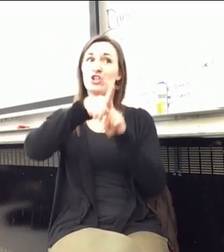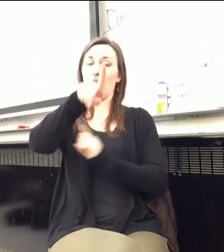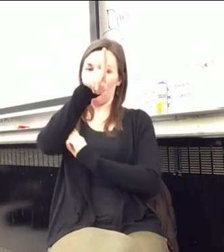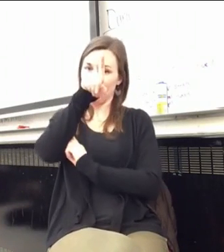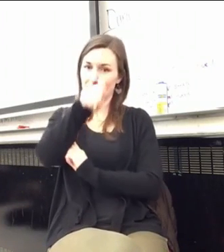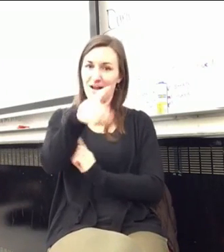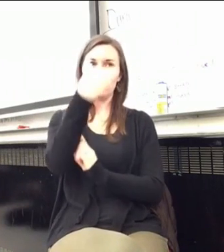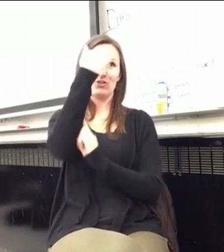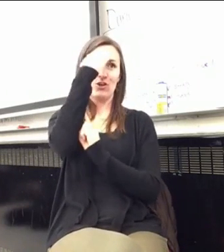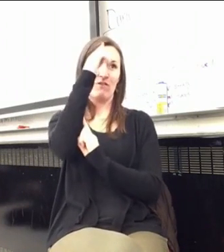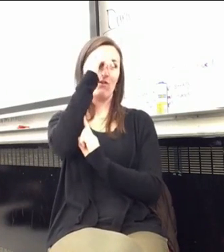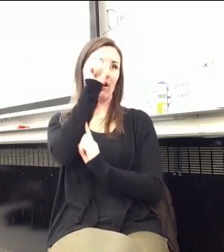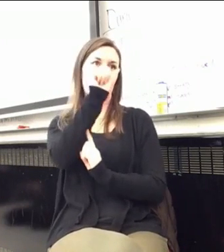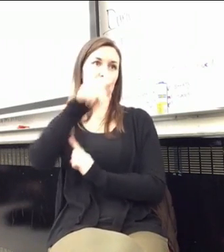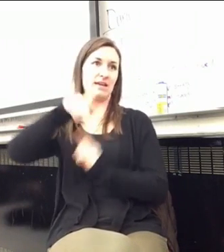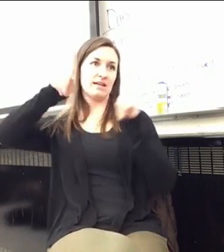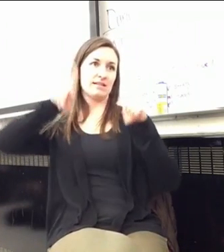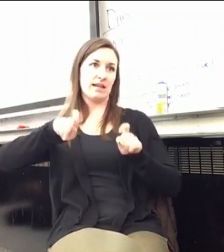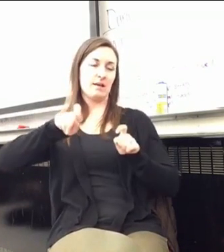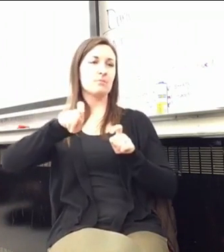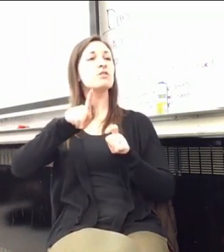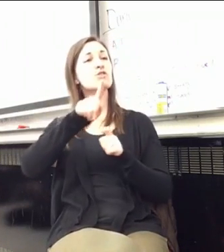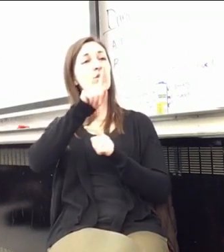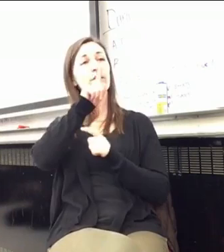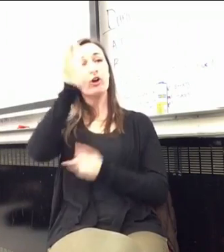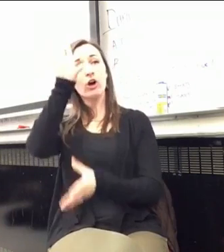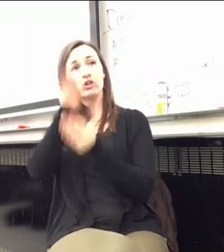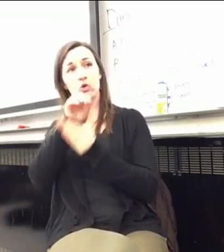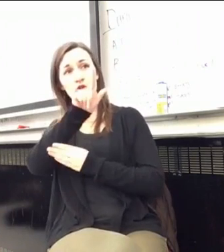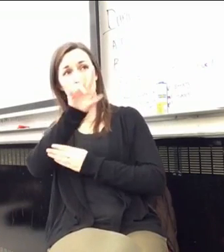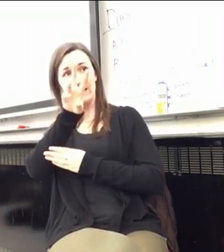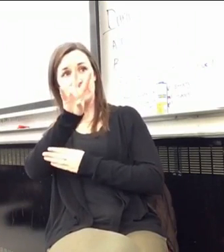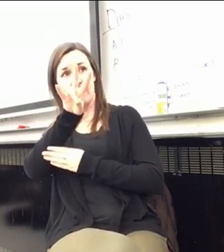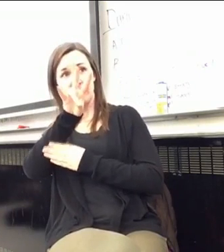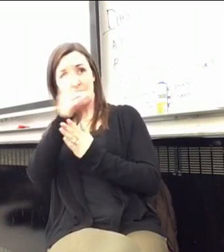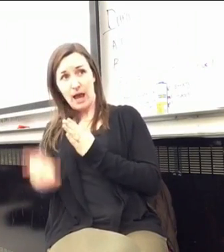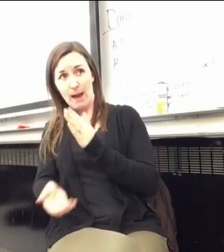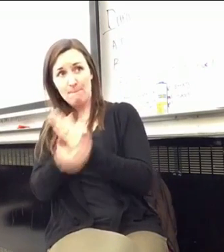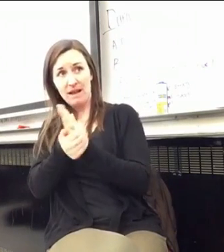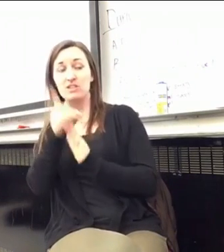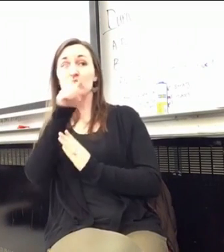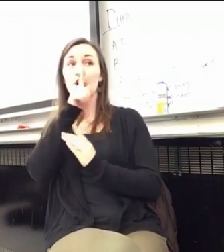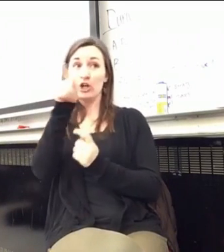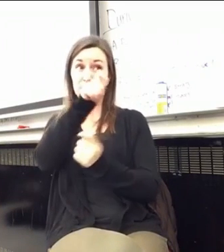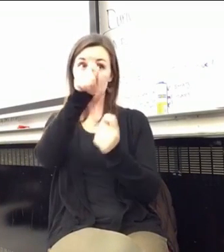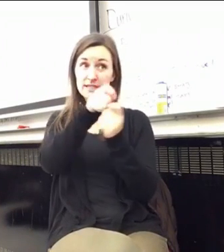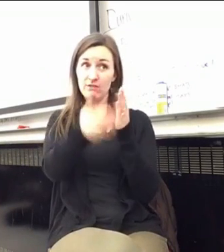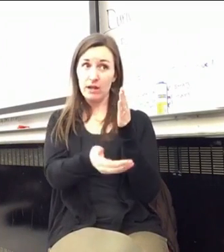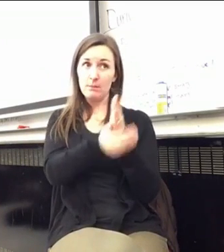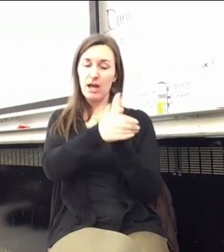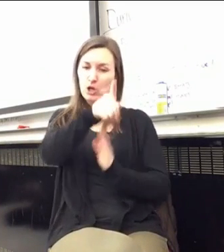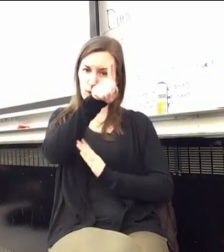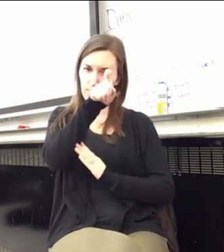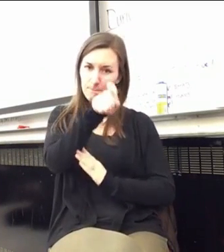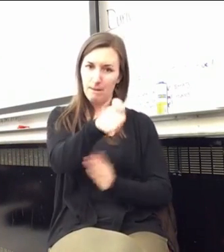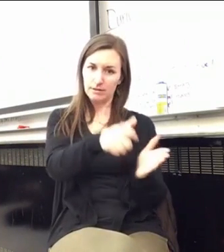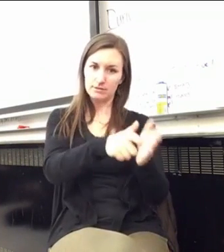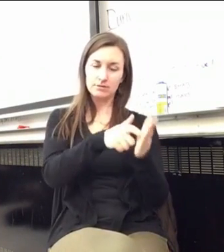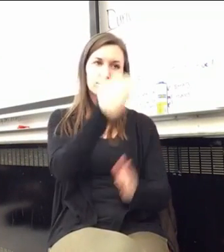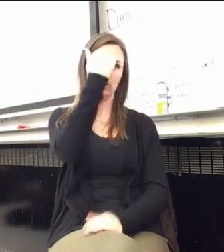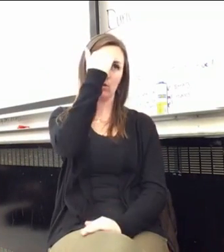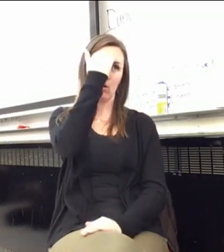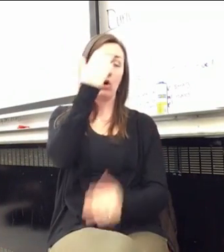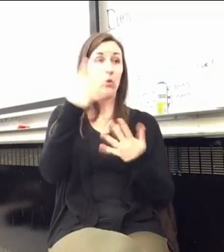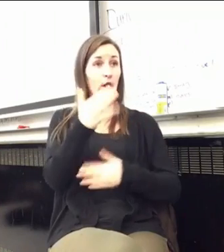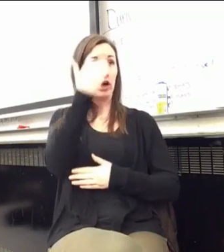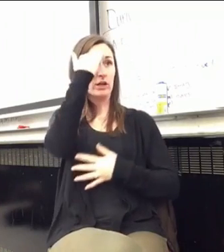So on the AP exam, there are certain amendments. There's 27 altogether. There are certain amendments that are must need to know. We already know that we